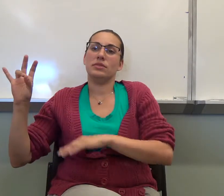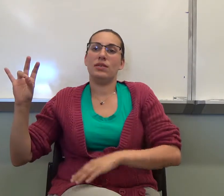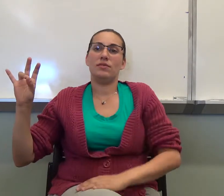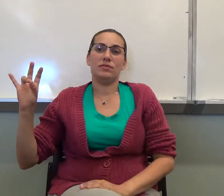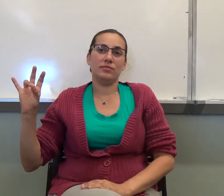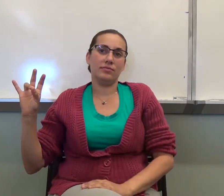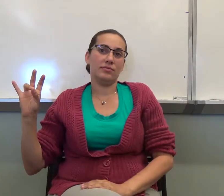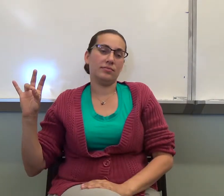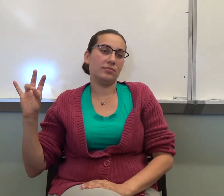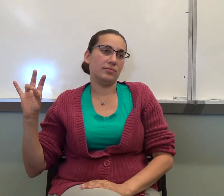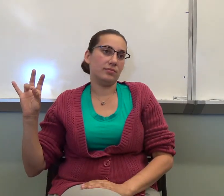Okay?